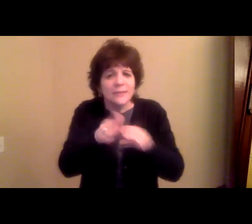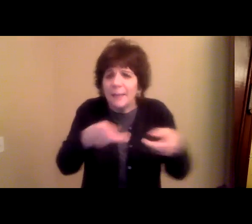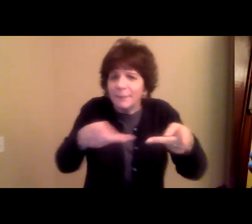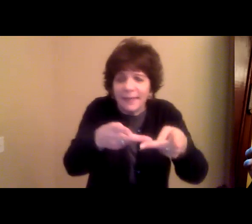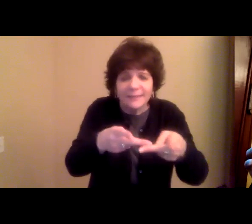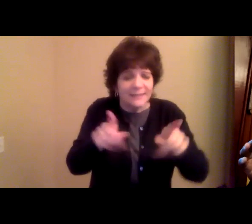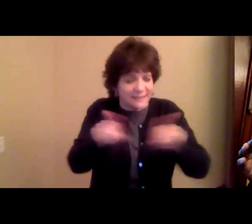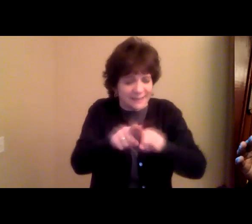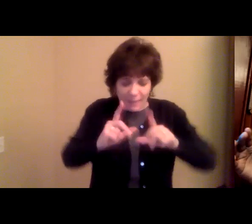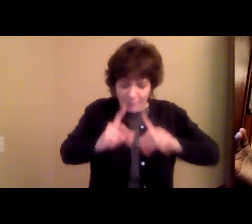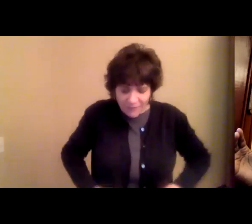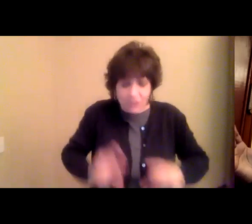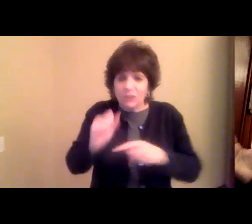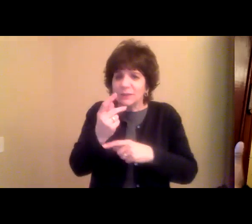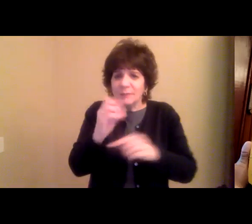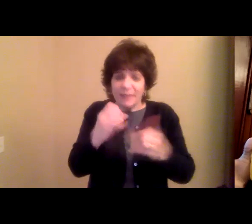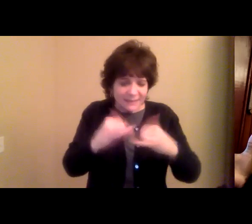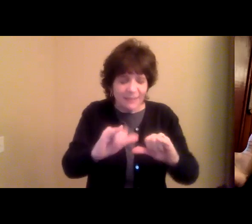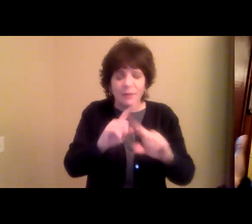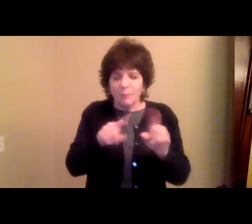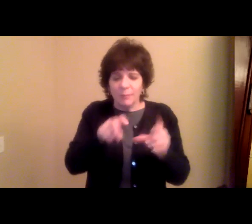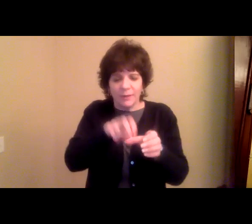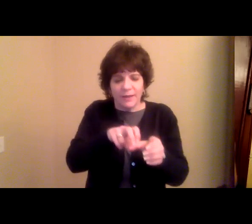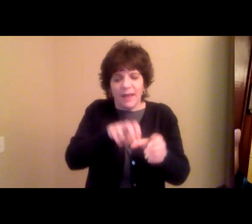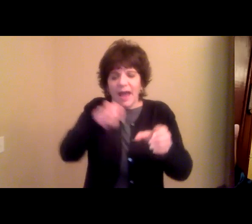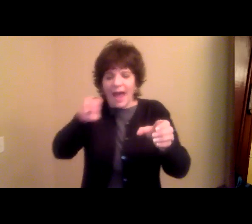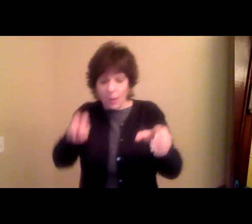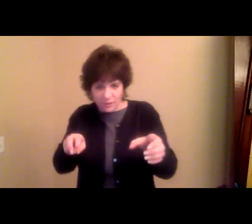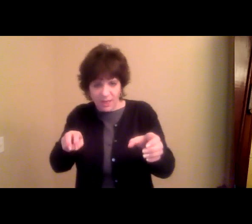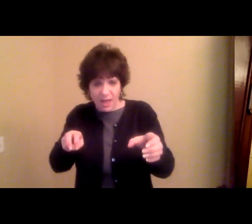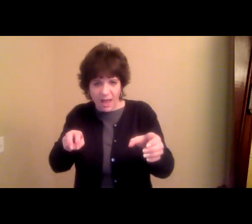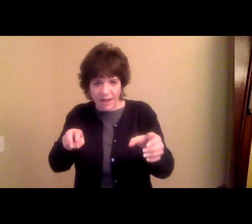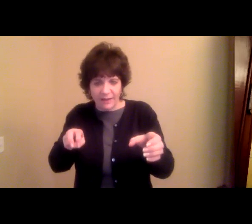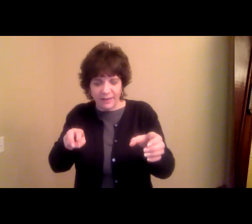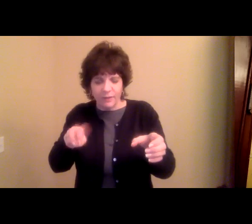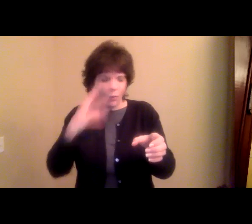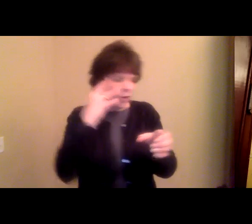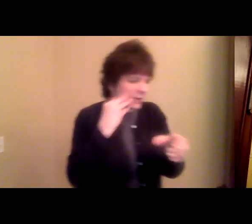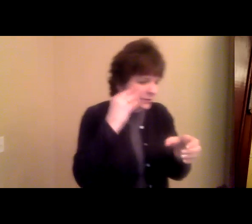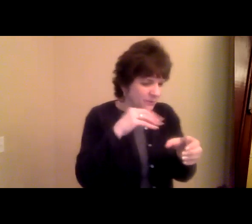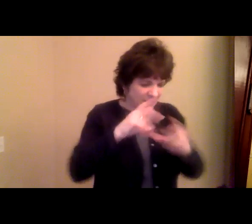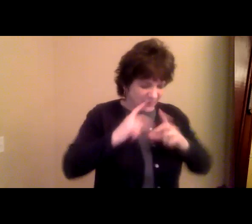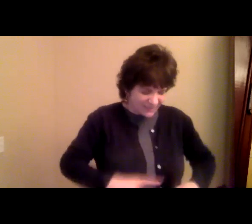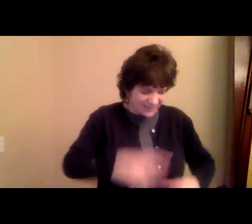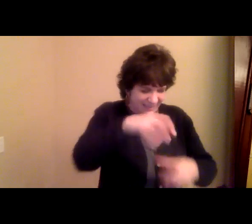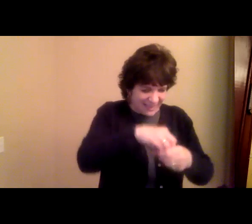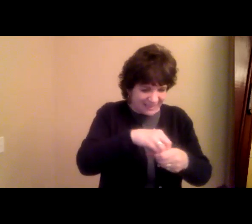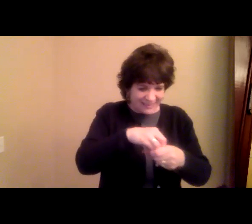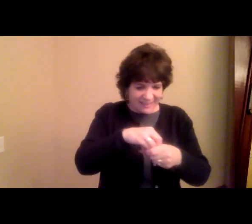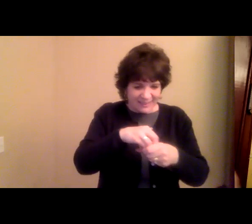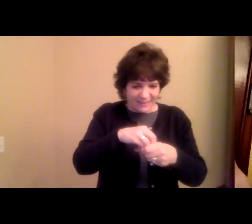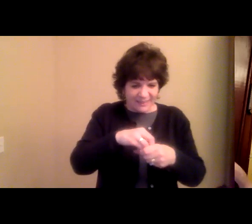and the situation on the outside or the exterior or what they were going through physically had not really